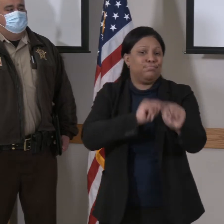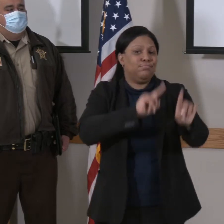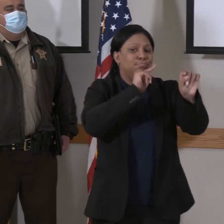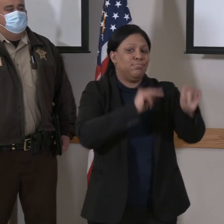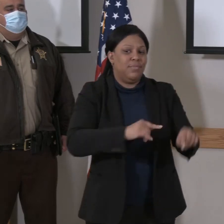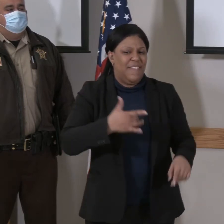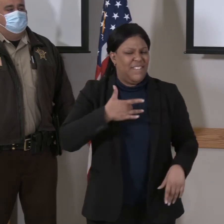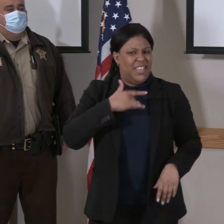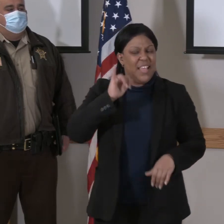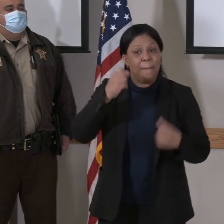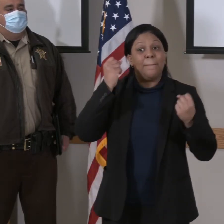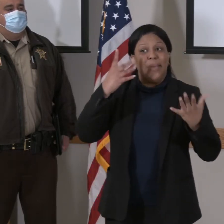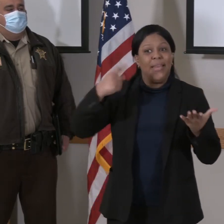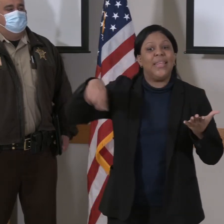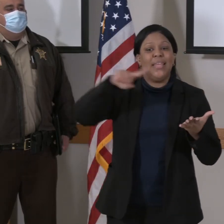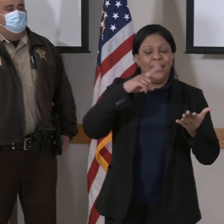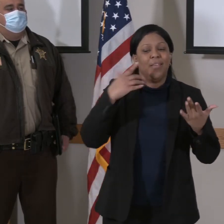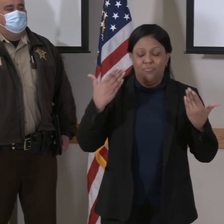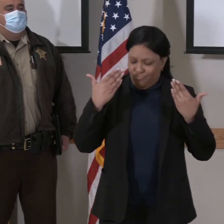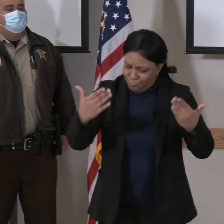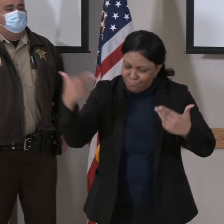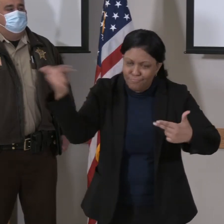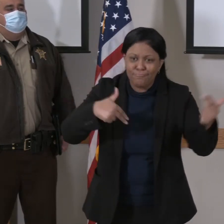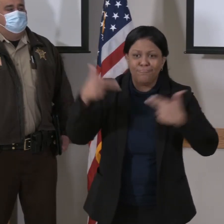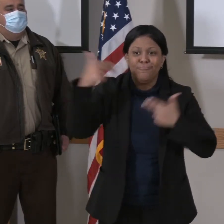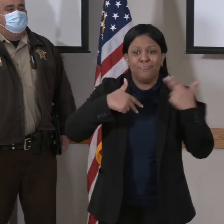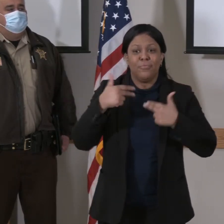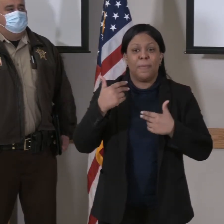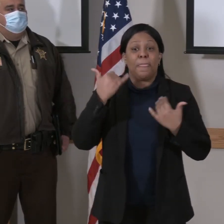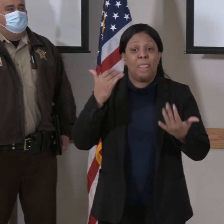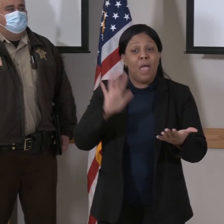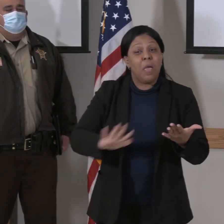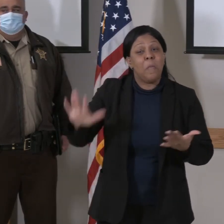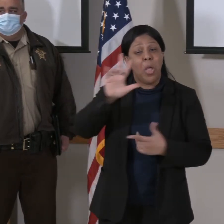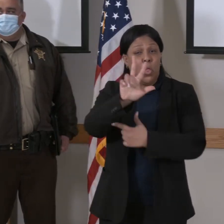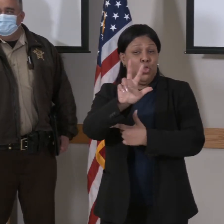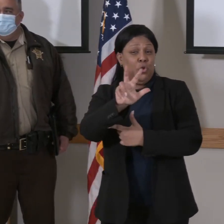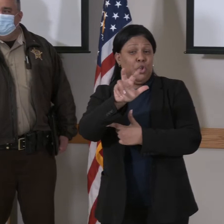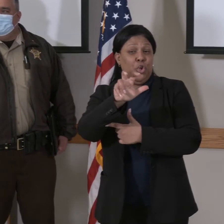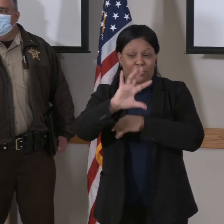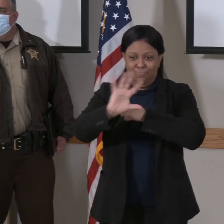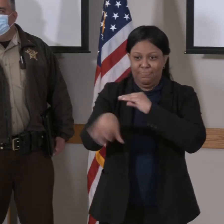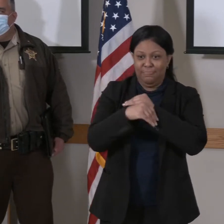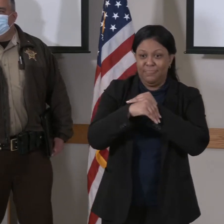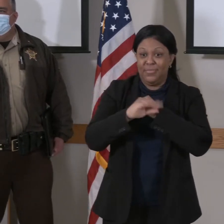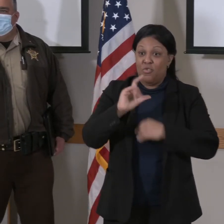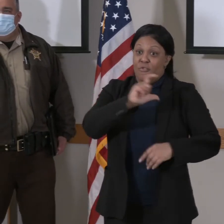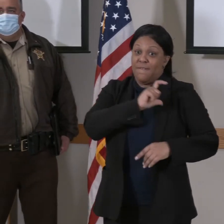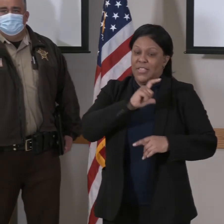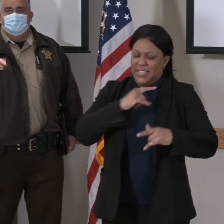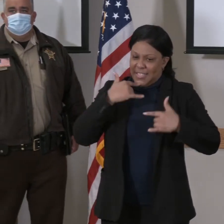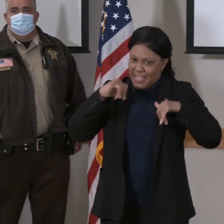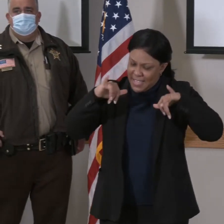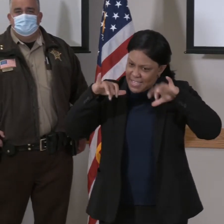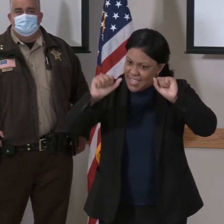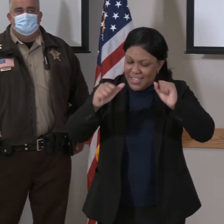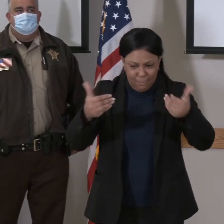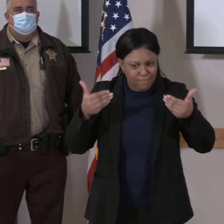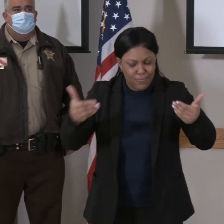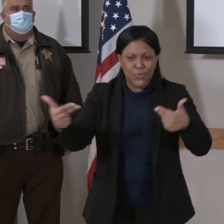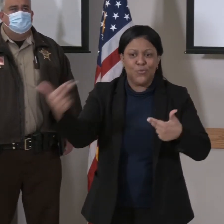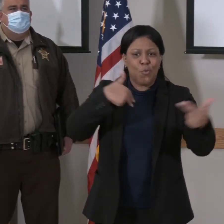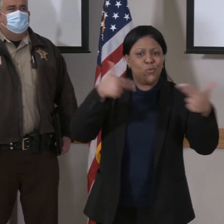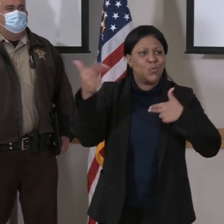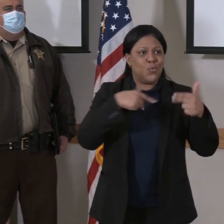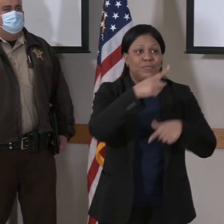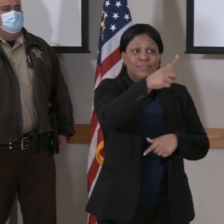I said, in excess of 300 officers now, that have had their agencies say, yes, they're coming here as part of mutual aid. The